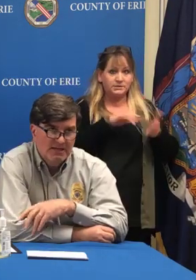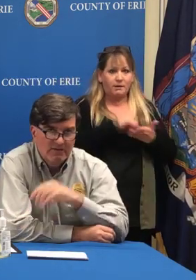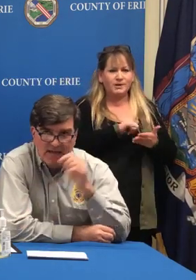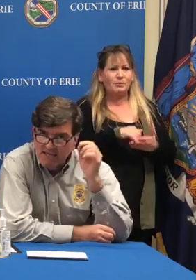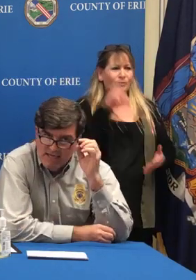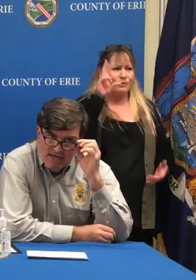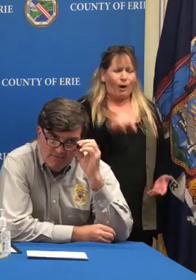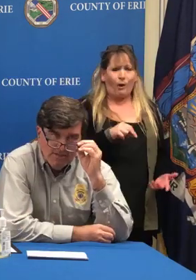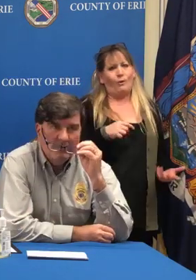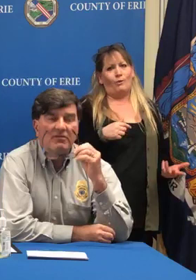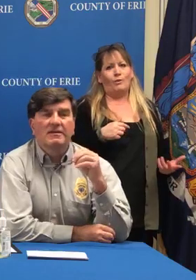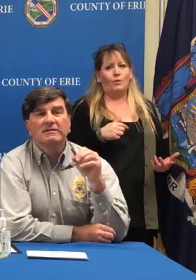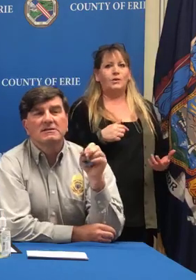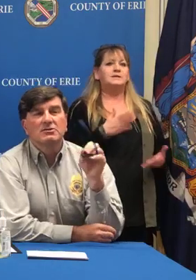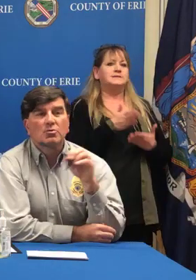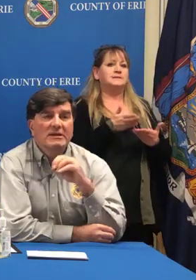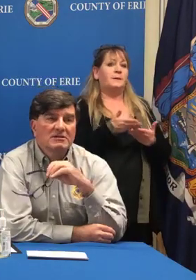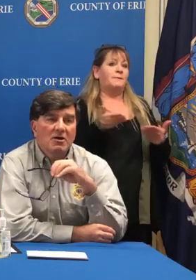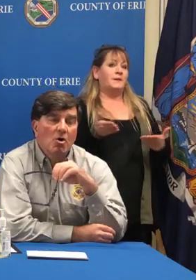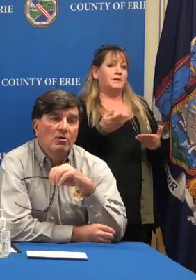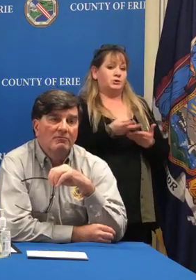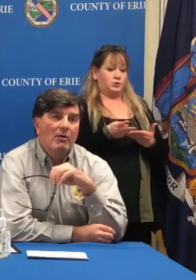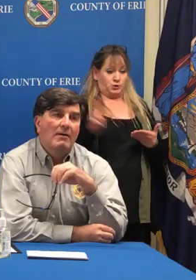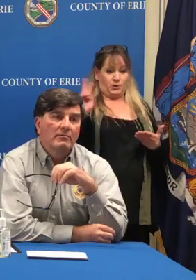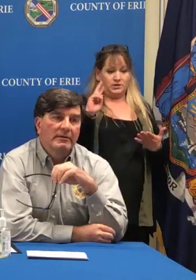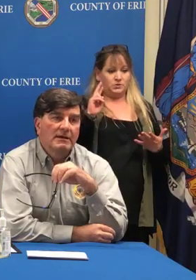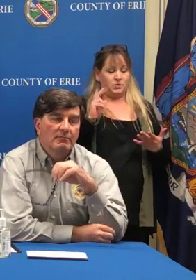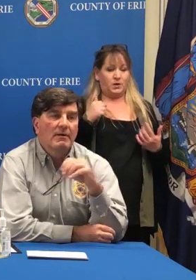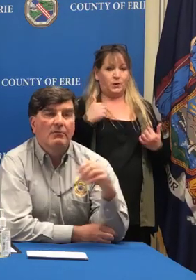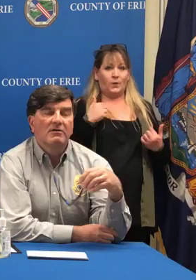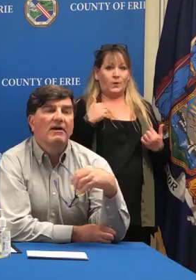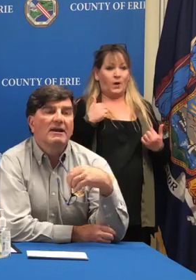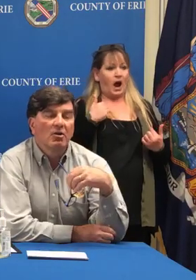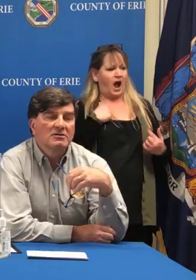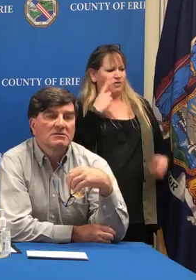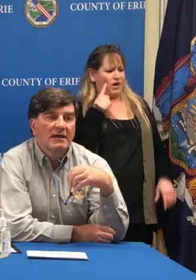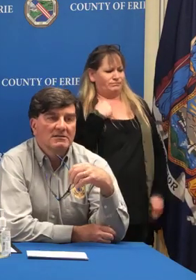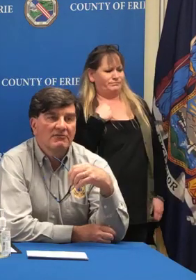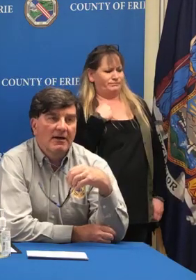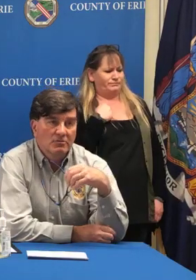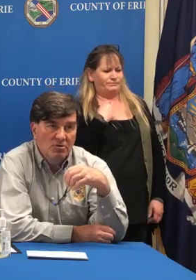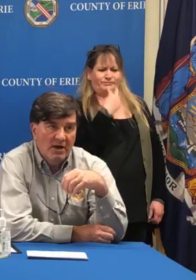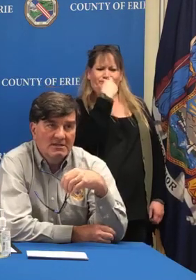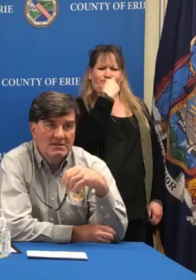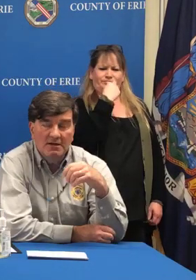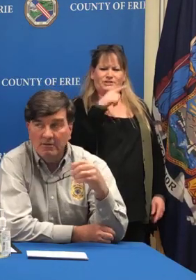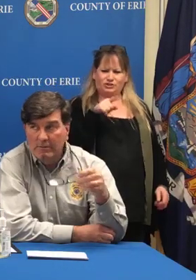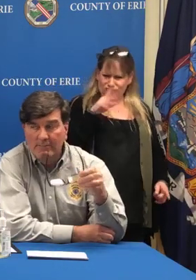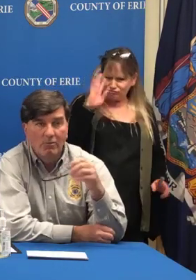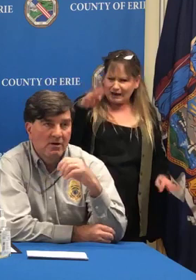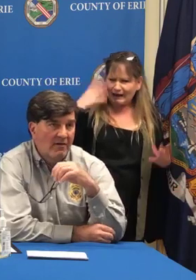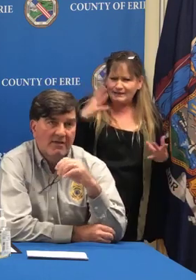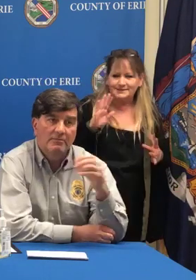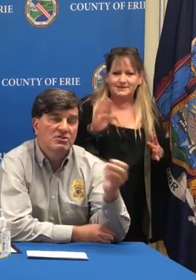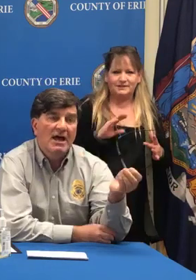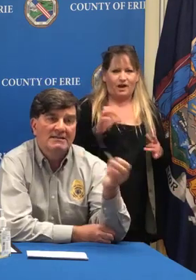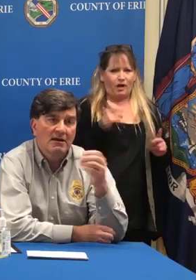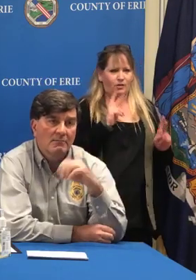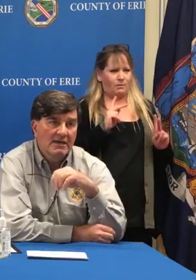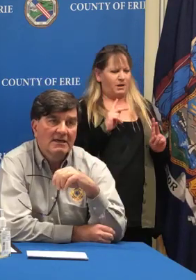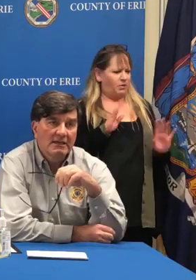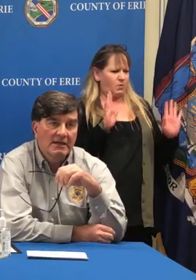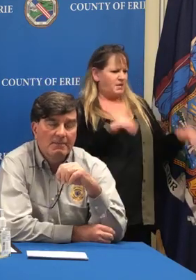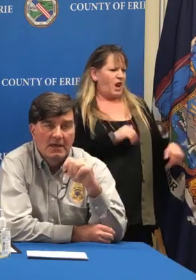just to give you an idea of some of the things that 2 weeks ago I would have had looks as if I was crazy, and other people would have had them shot